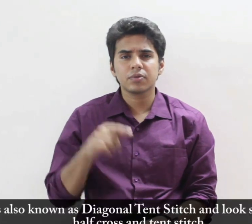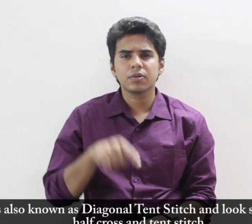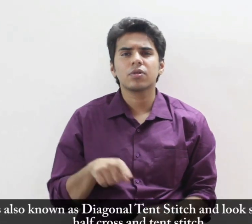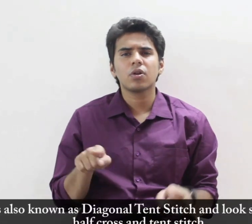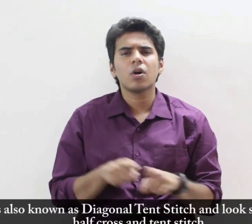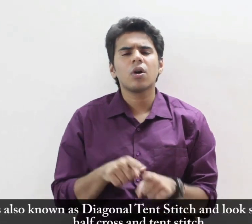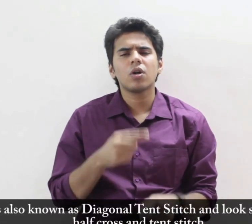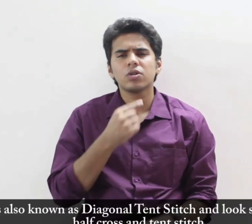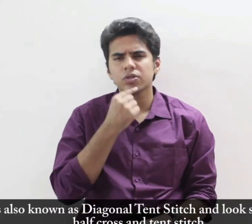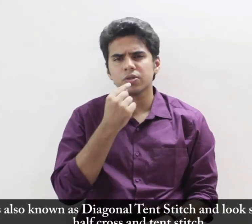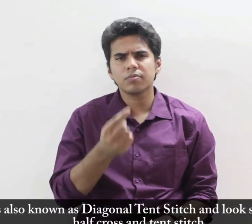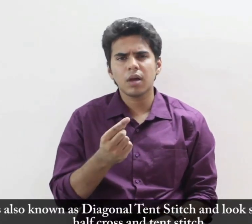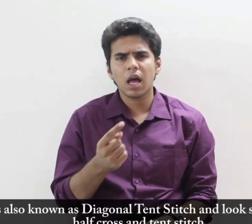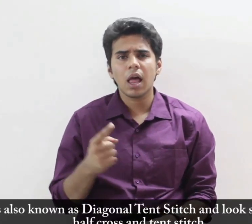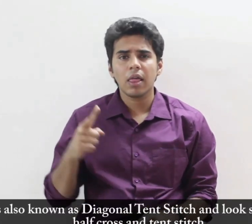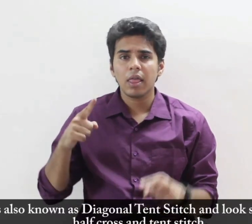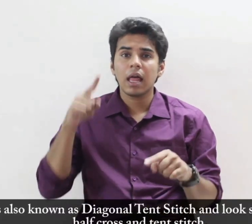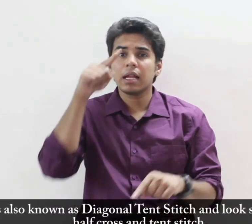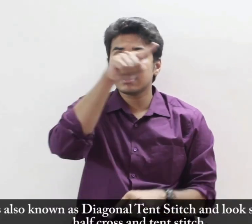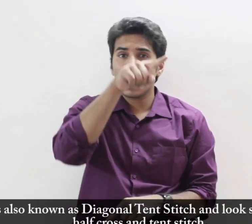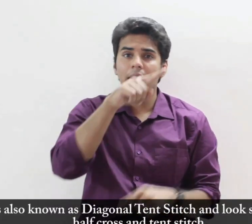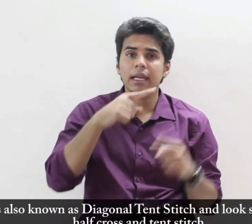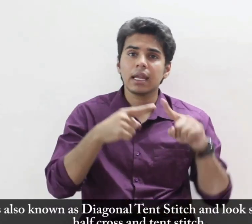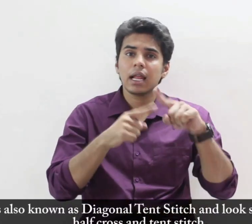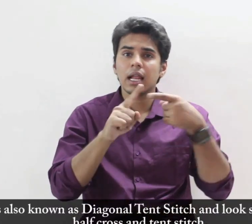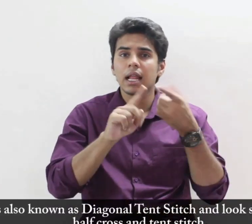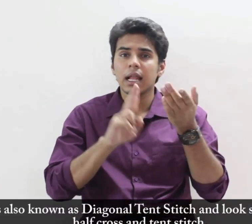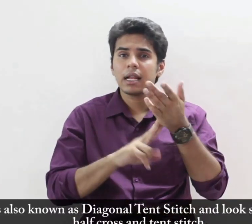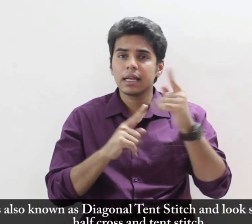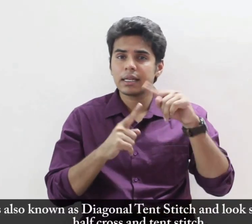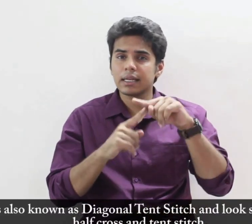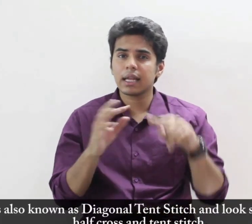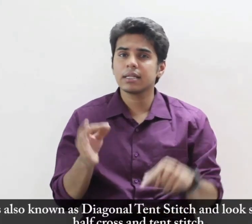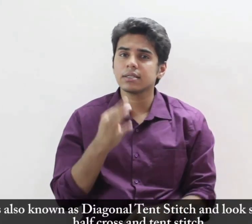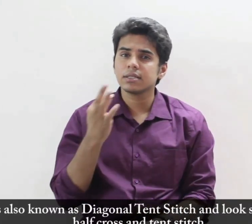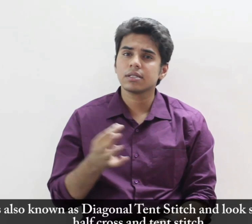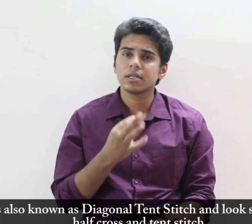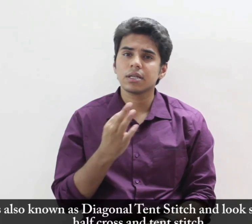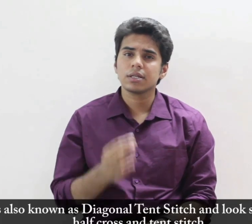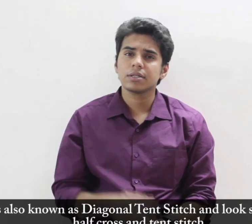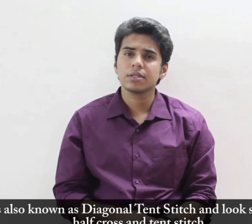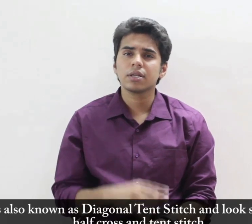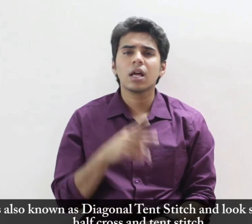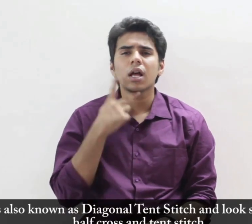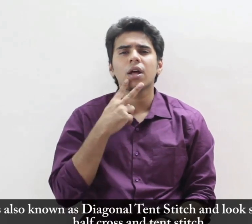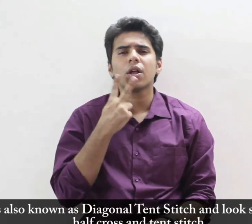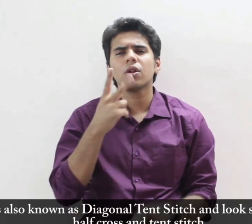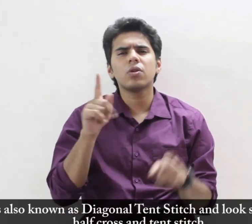It is also known as diagonal tent stitch and looks similar to half cross and tent stitch.